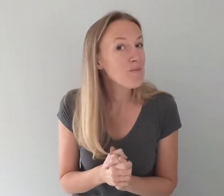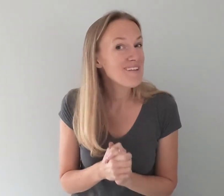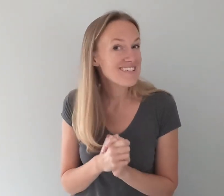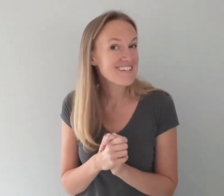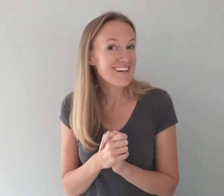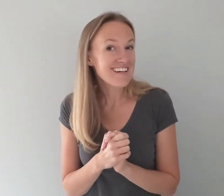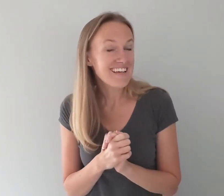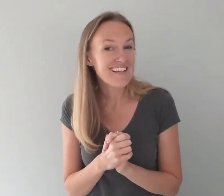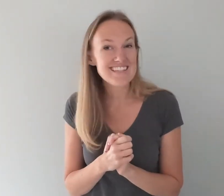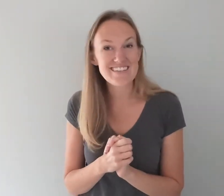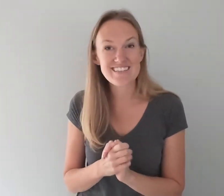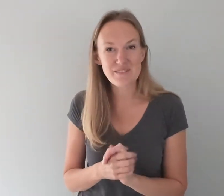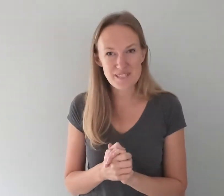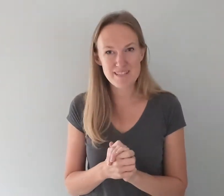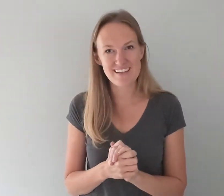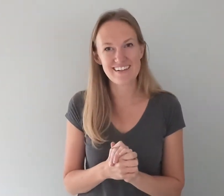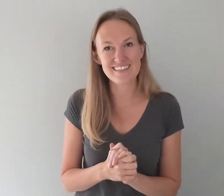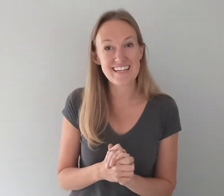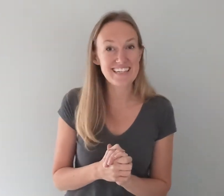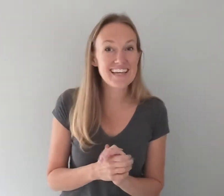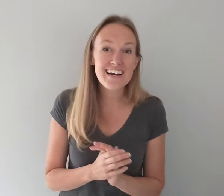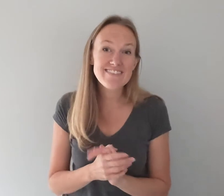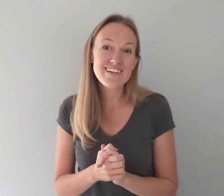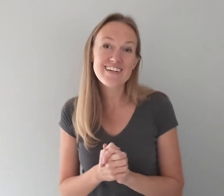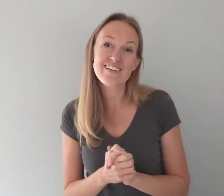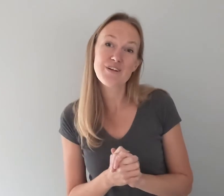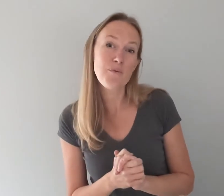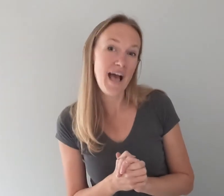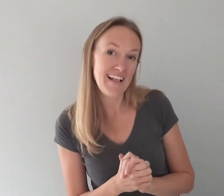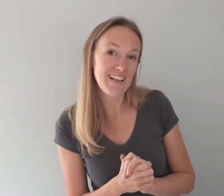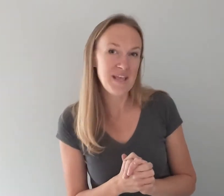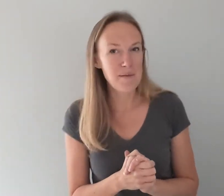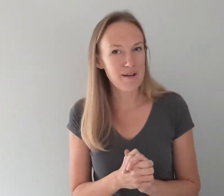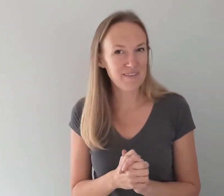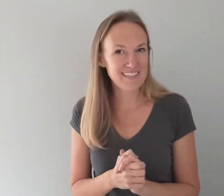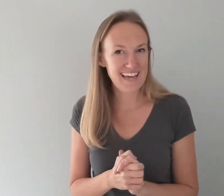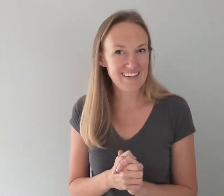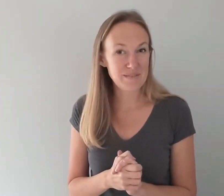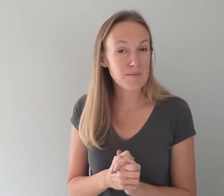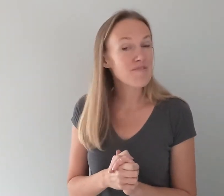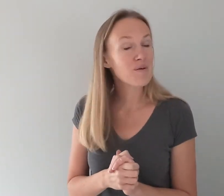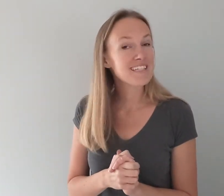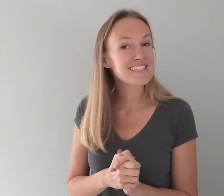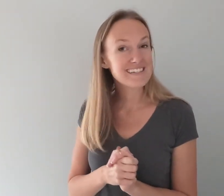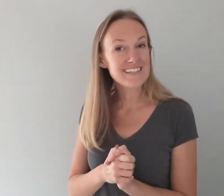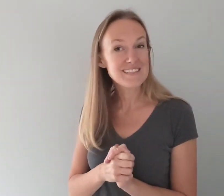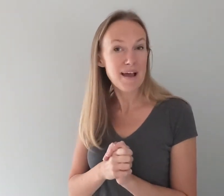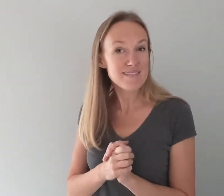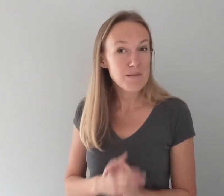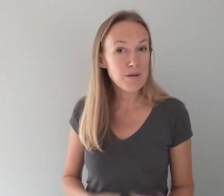are starting a series of Christmas songs, and to kick it off, we're going to learn Noel by Lauren Daigle. But before we get started, some housekeeping.